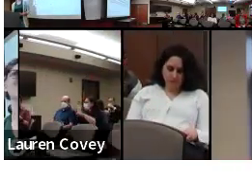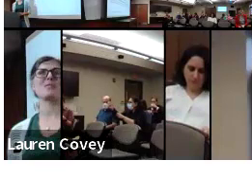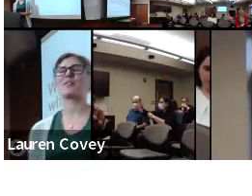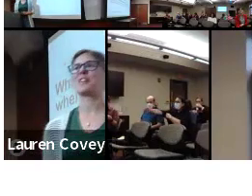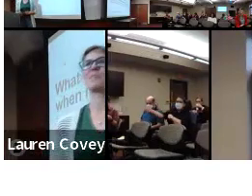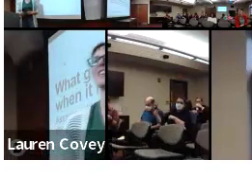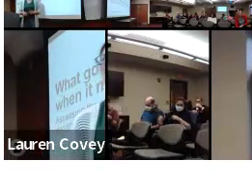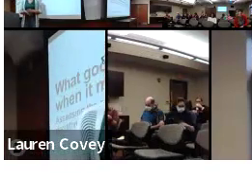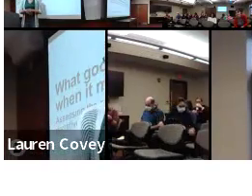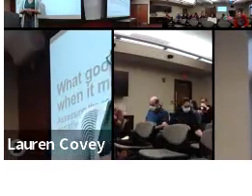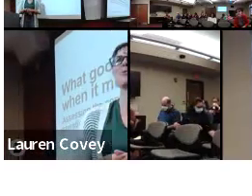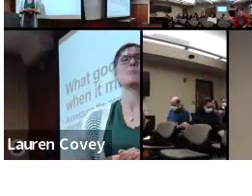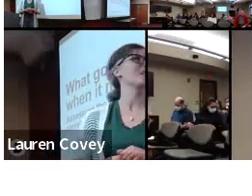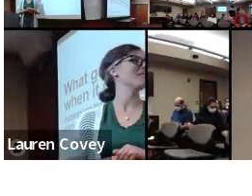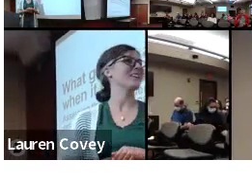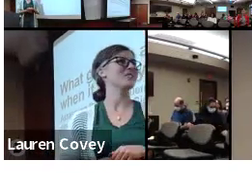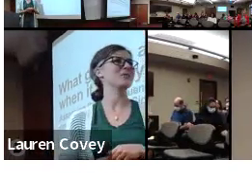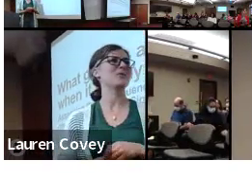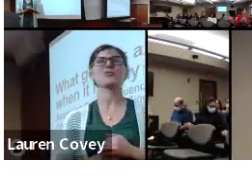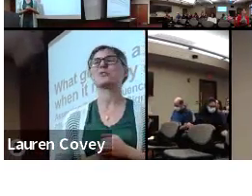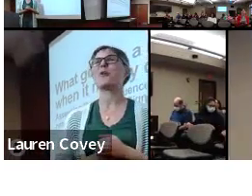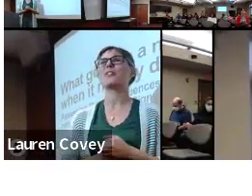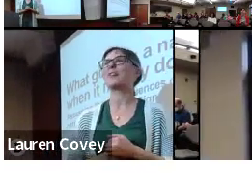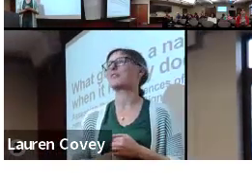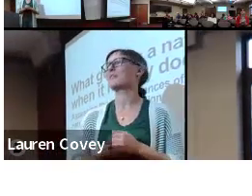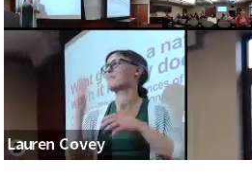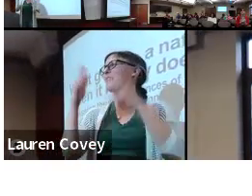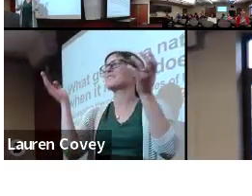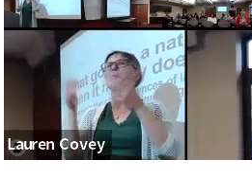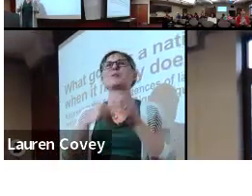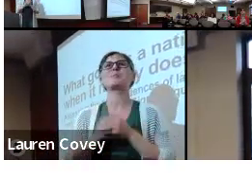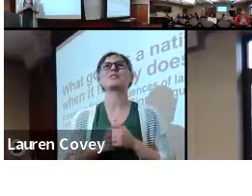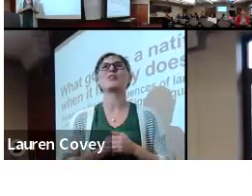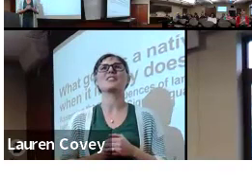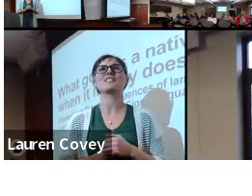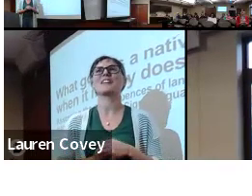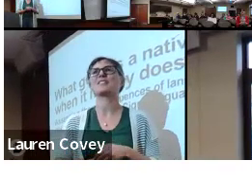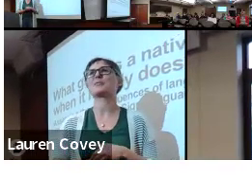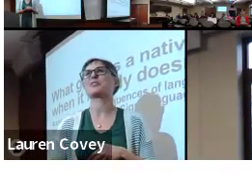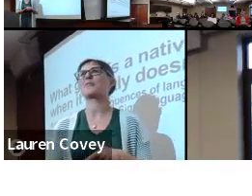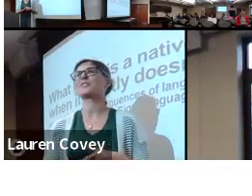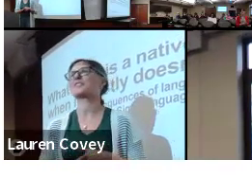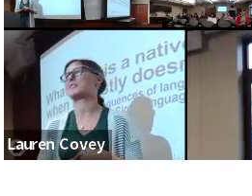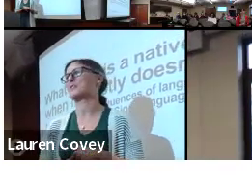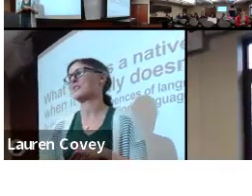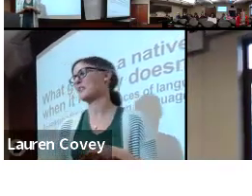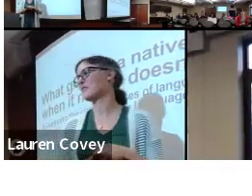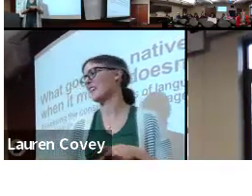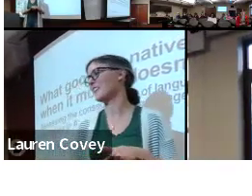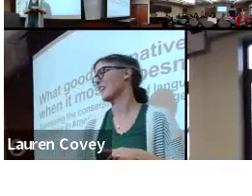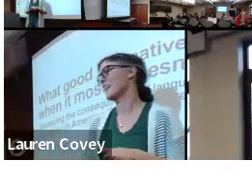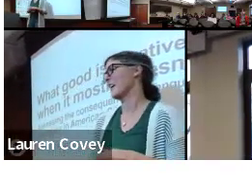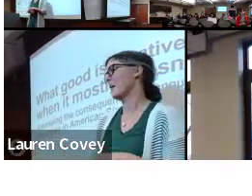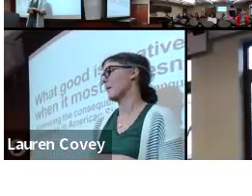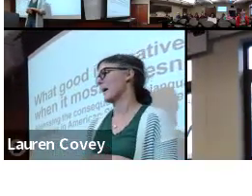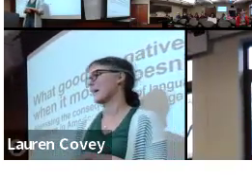Well, thank you so much. I'm really excited to be invited to talk to you all. And I already met some people in the audience and had some good conversations. So thank you